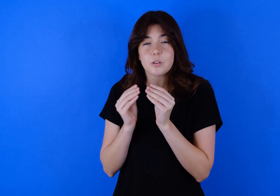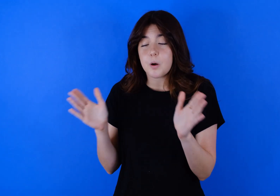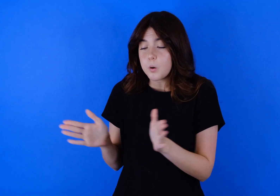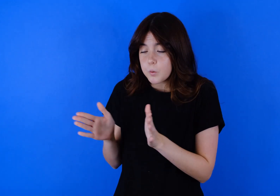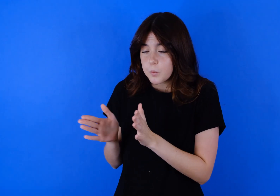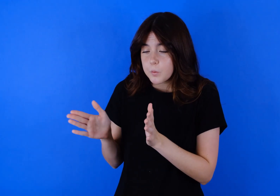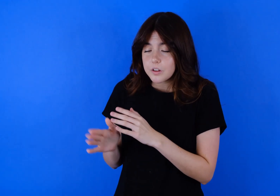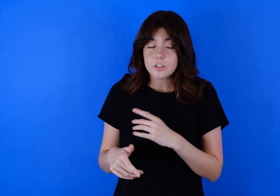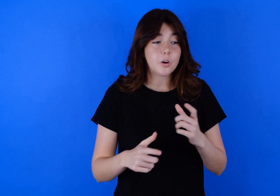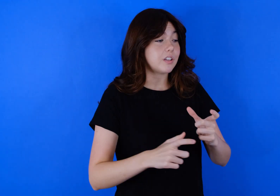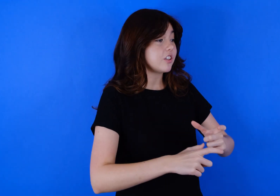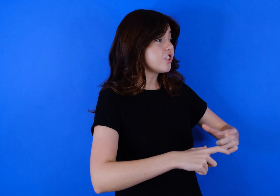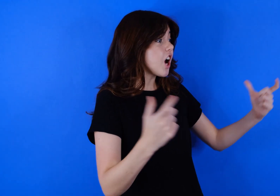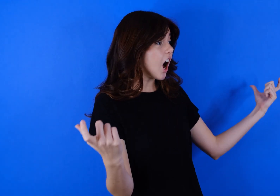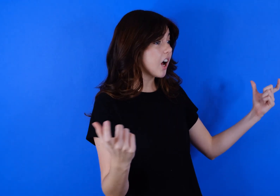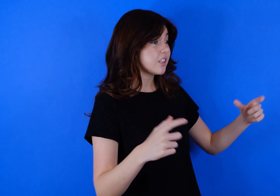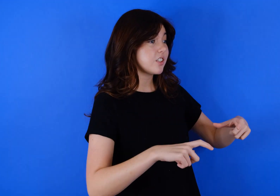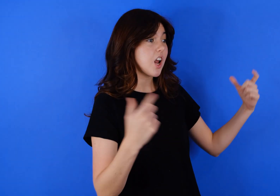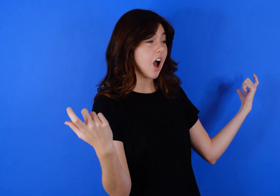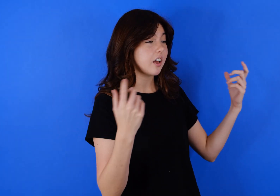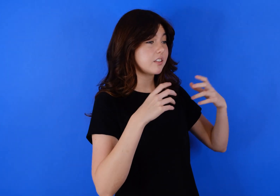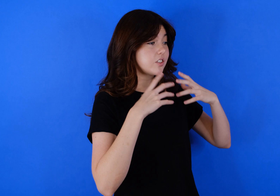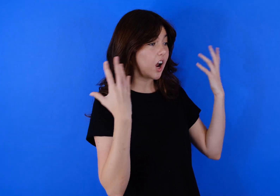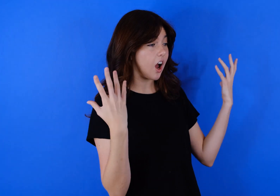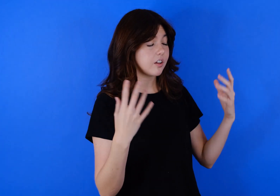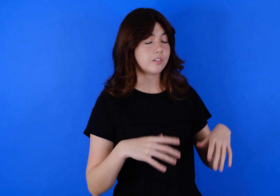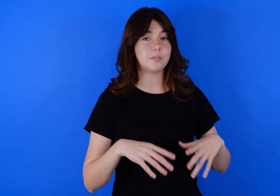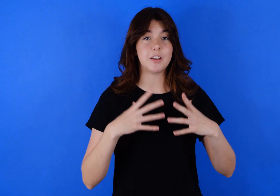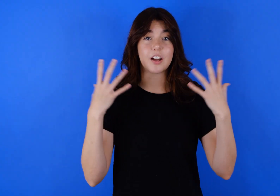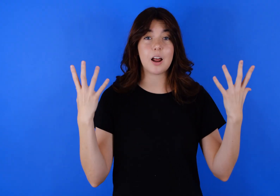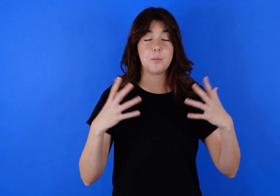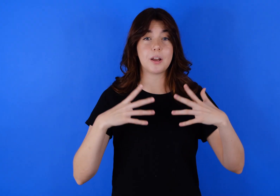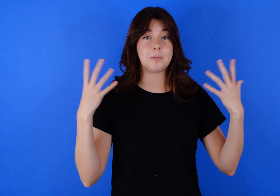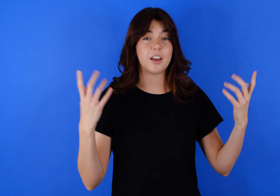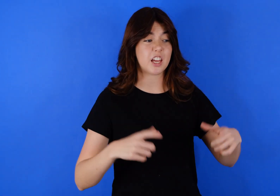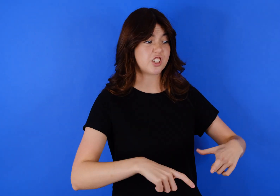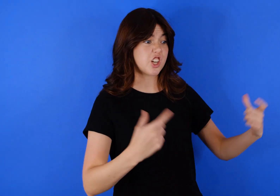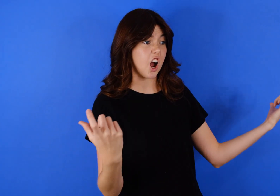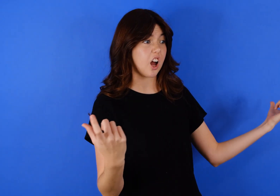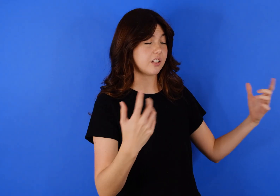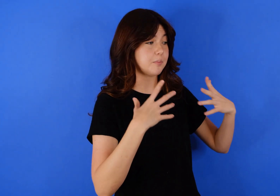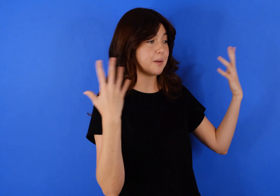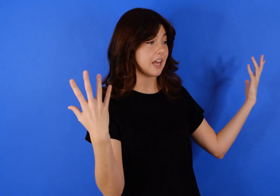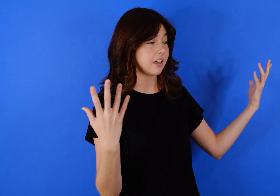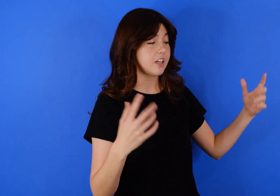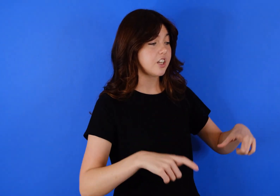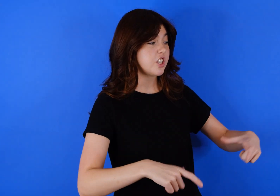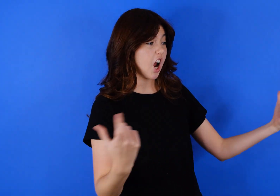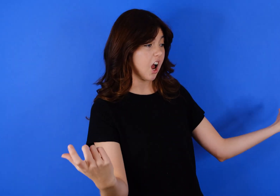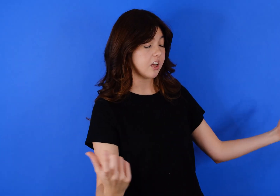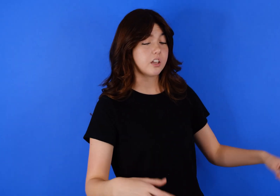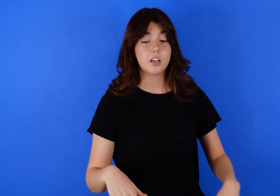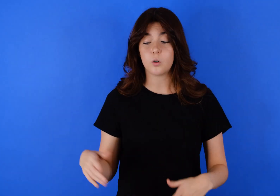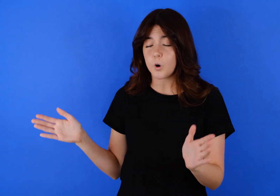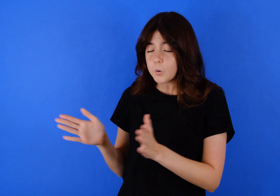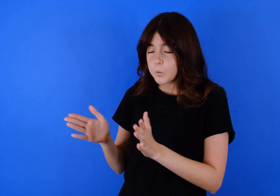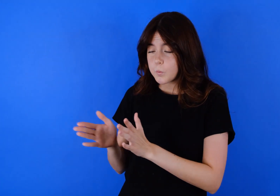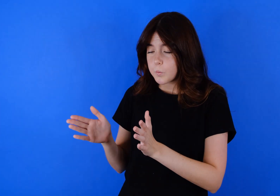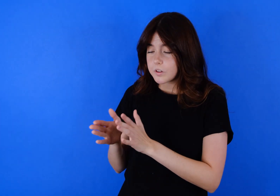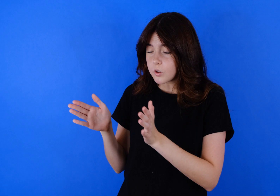small. So it's cha, cha, cha. And you're kind of opening your mouth like cha. It's big. Cha. Or so